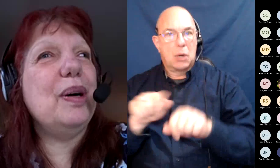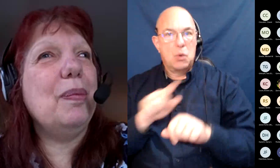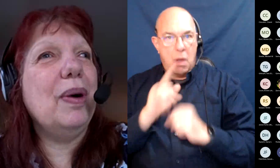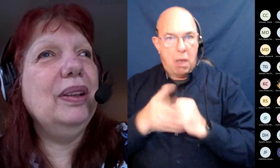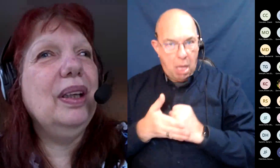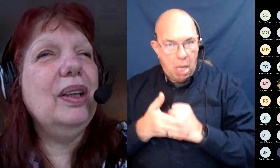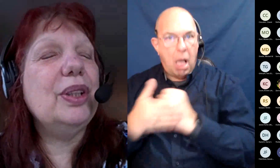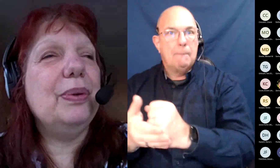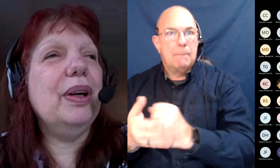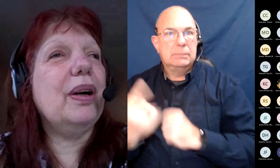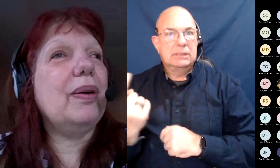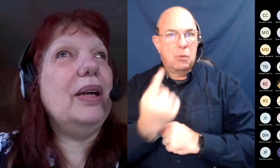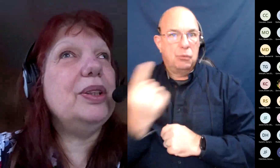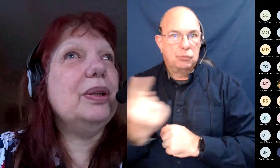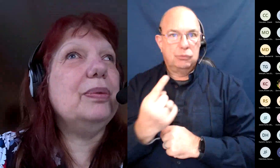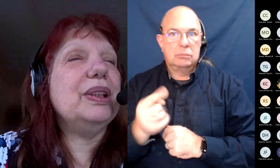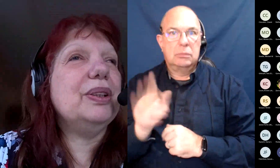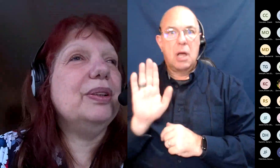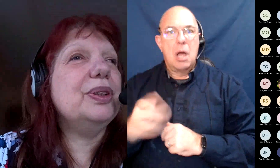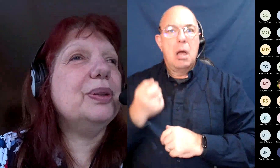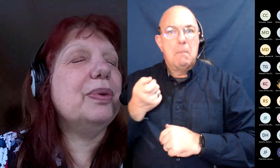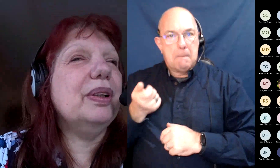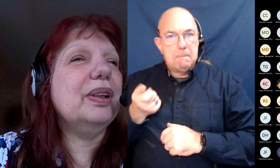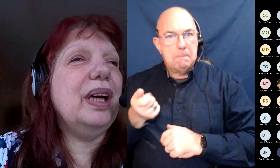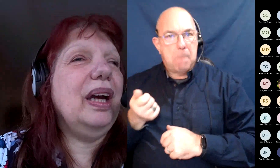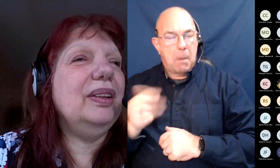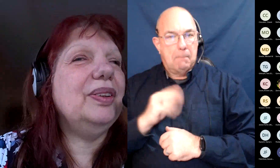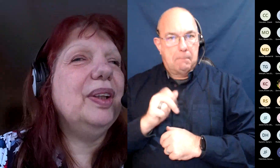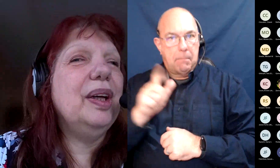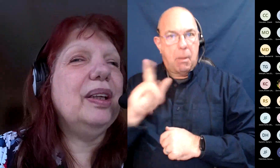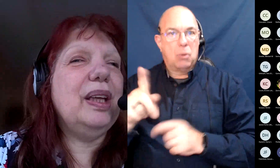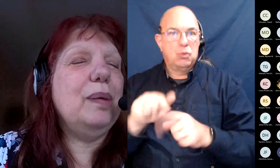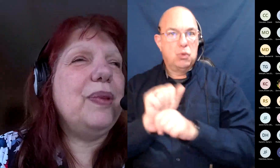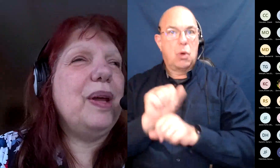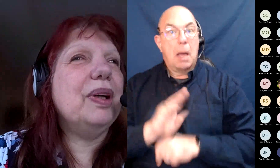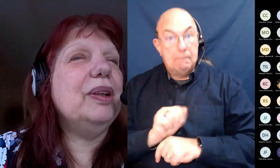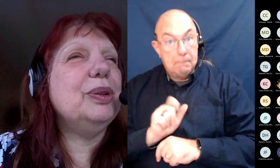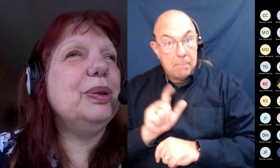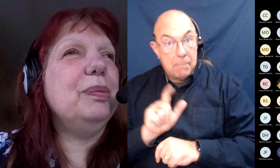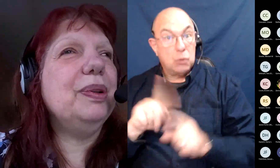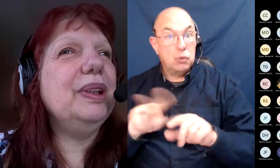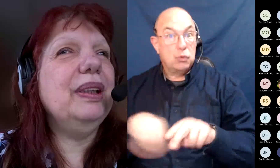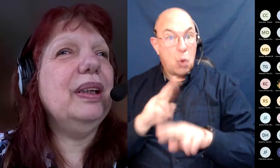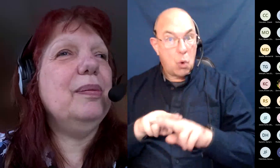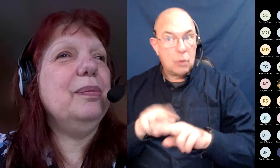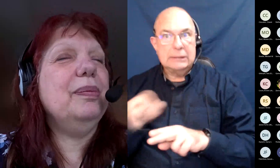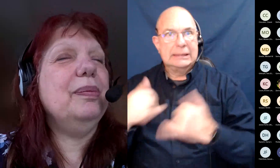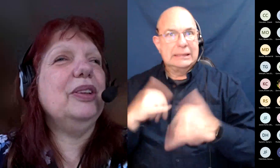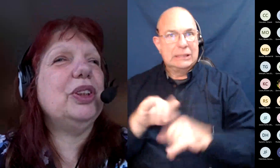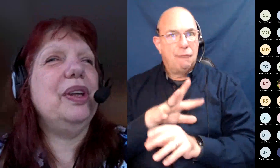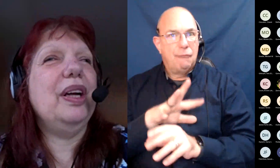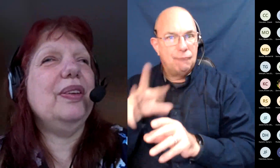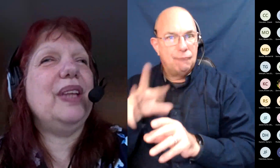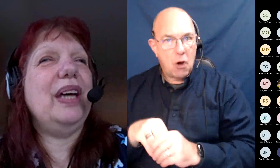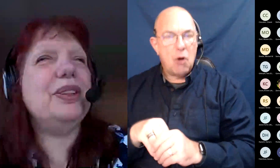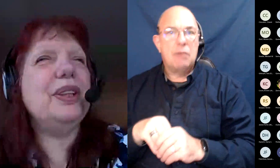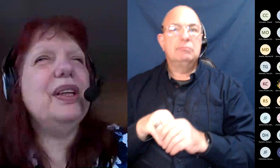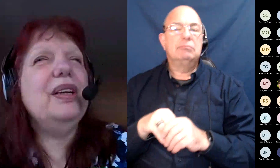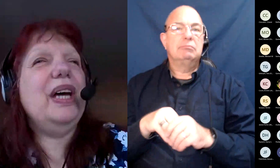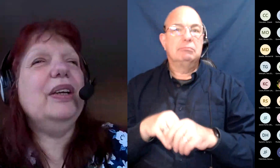help someone through a gradual return to work and keep them contributing,